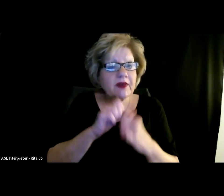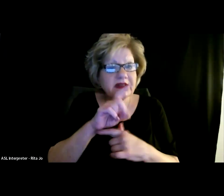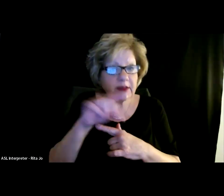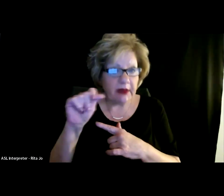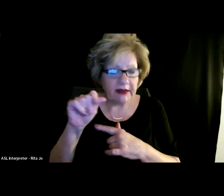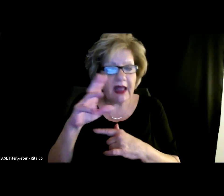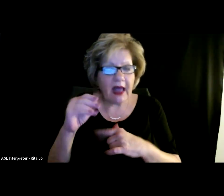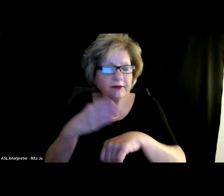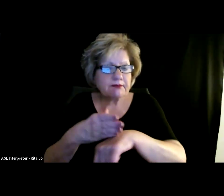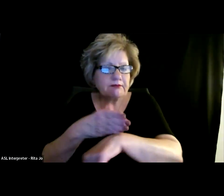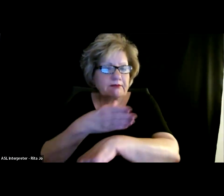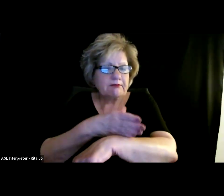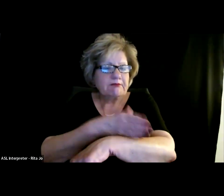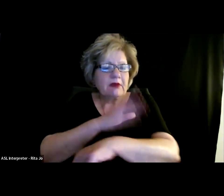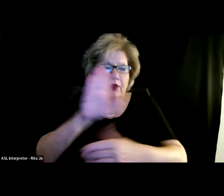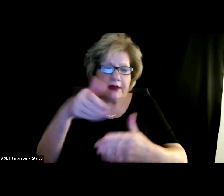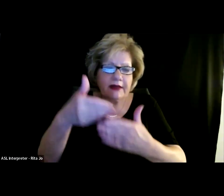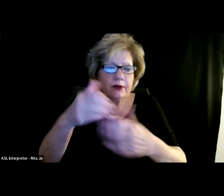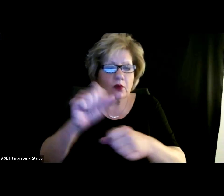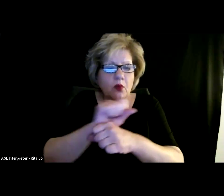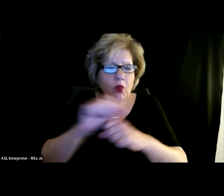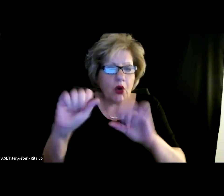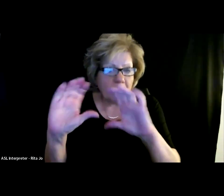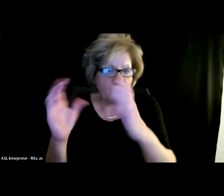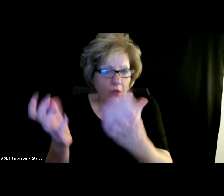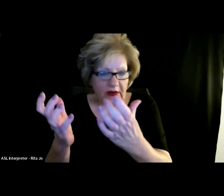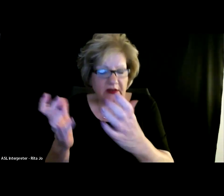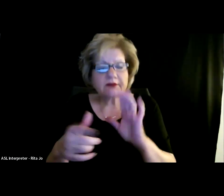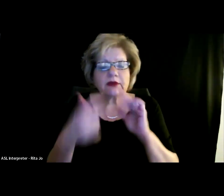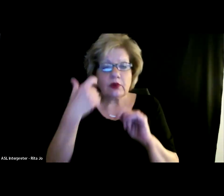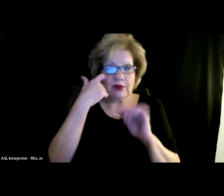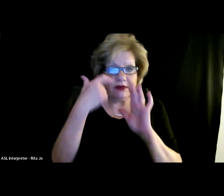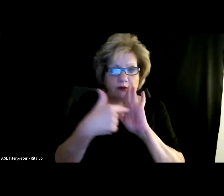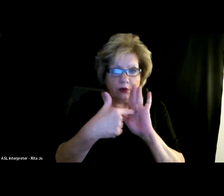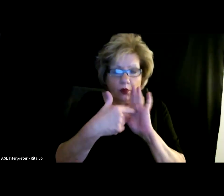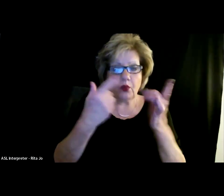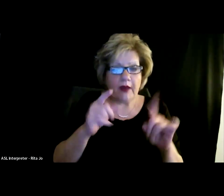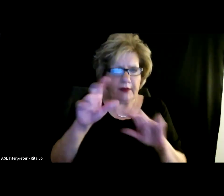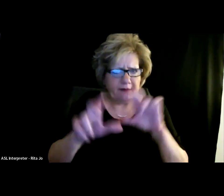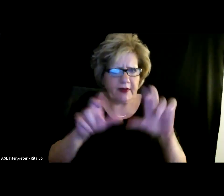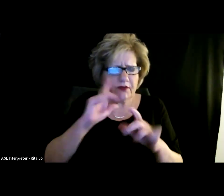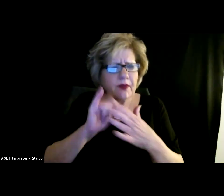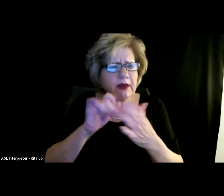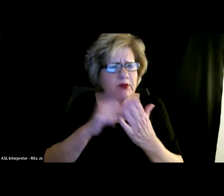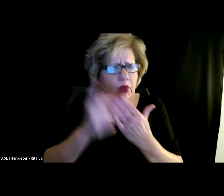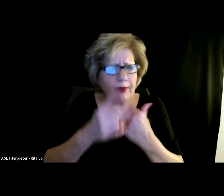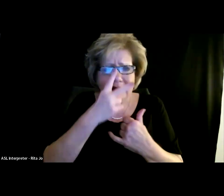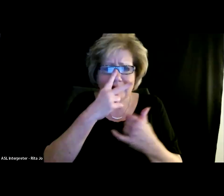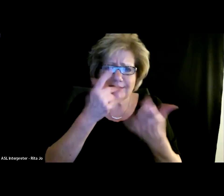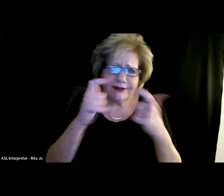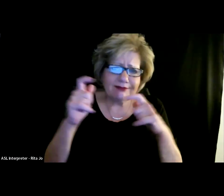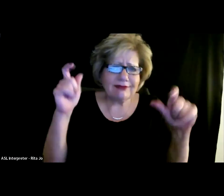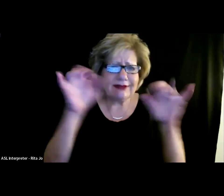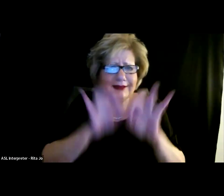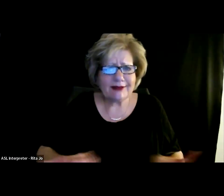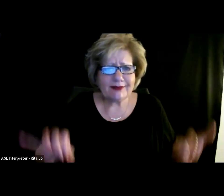about enriching the entire workforce. And research has shown that companies investing in these programs often see significant returns, and not only in the